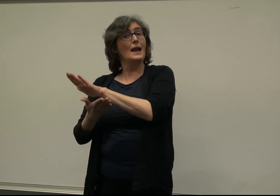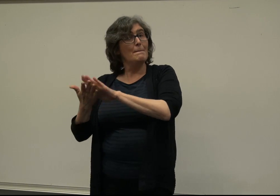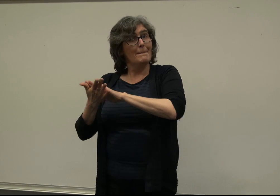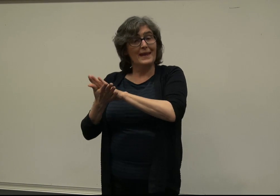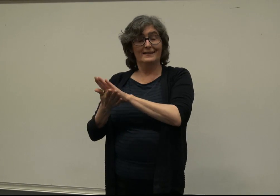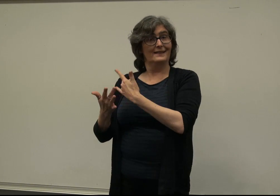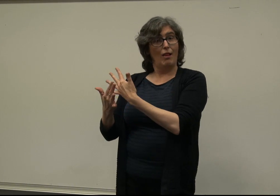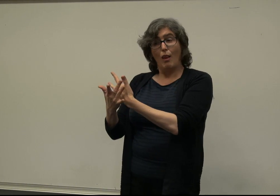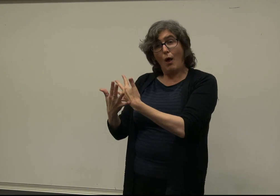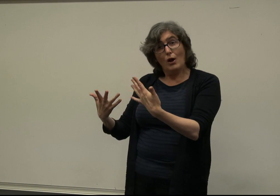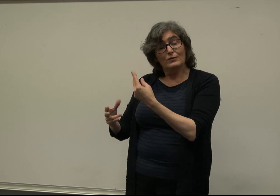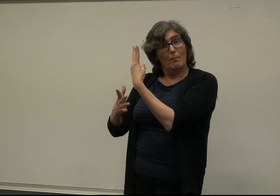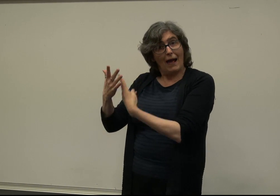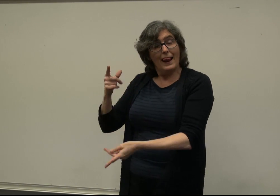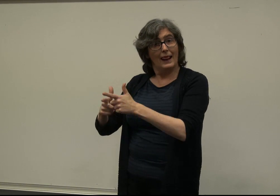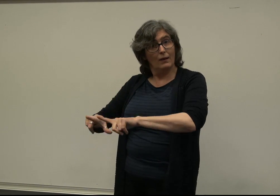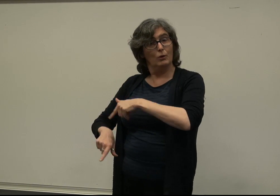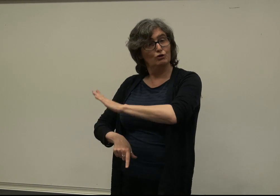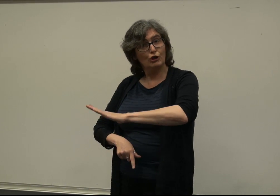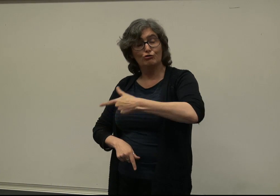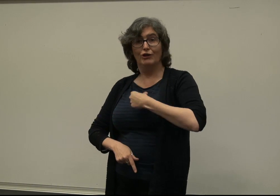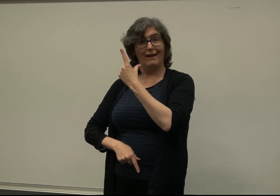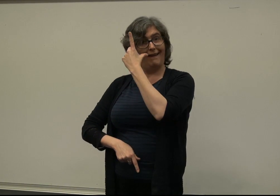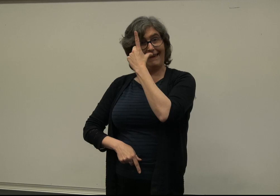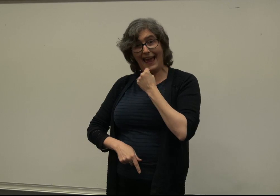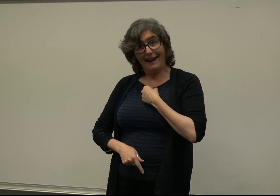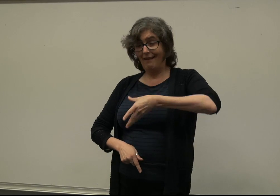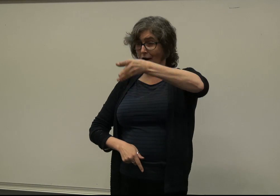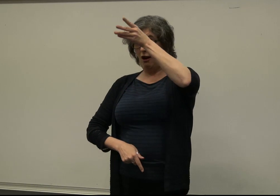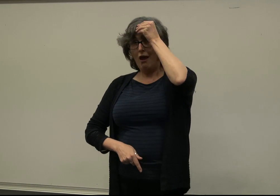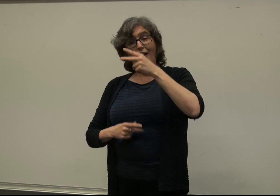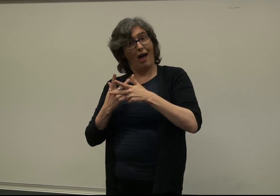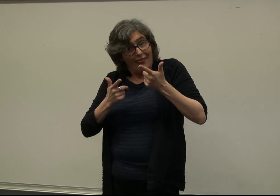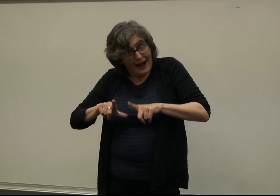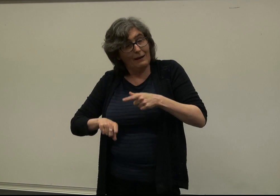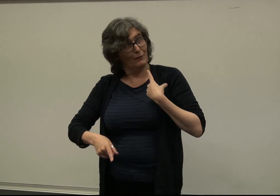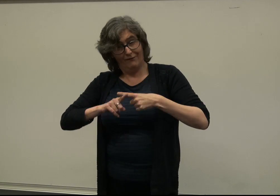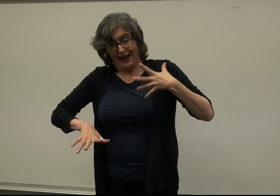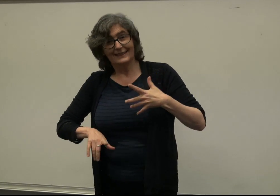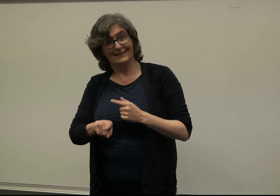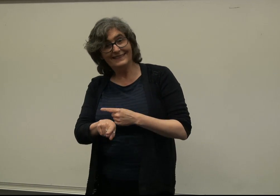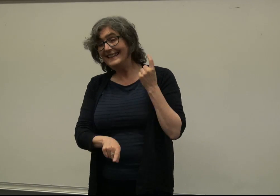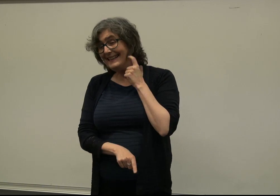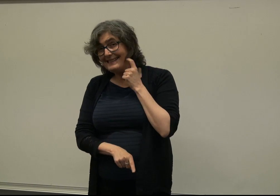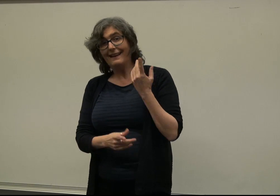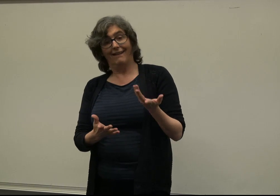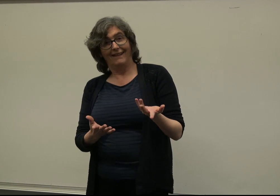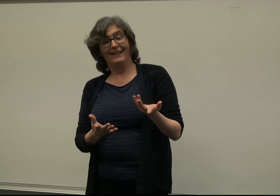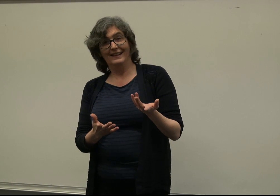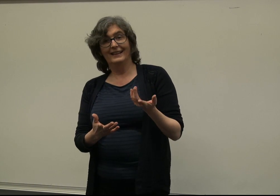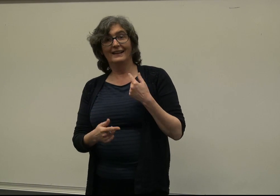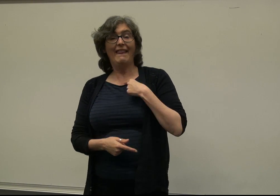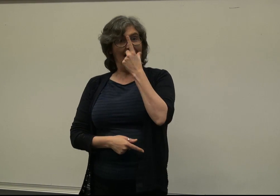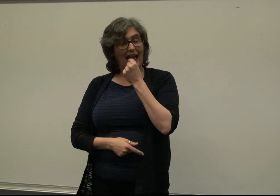better language learners. So once you have more than one in your brain, it's easier to learn a third language or a